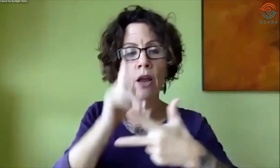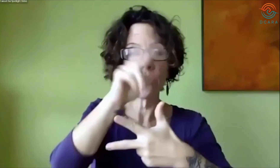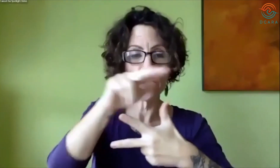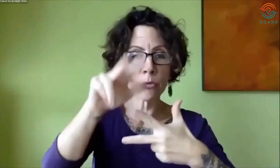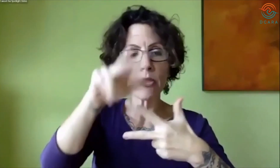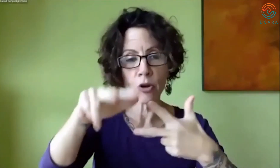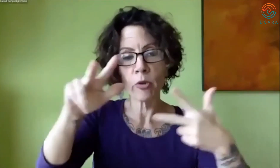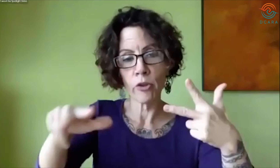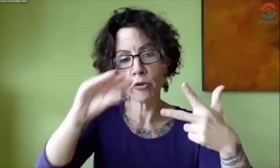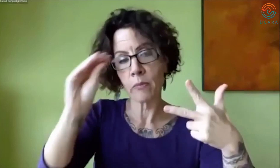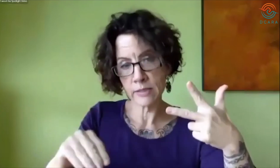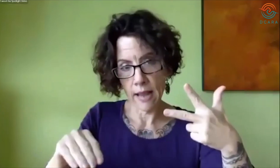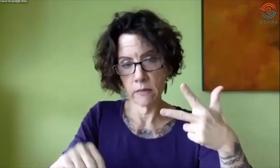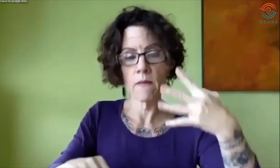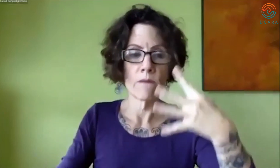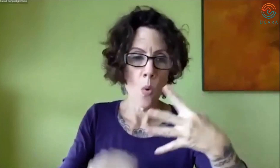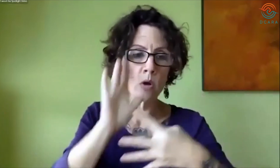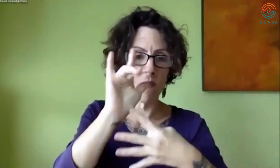50-50.